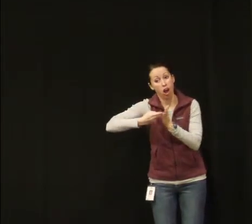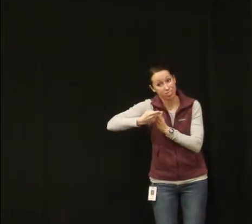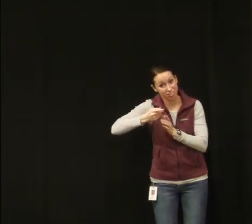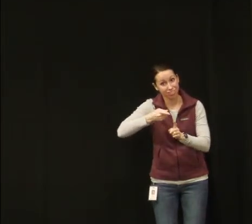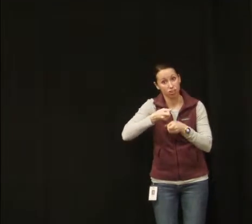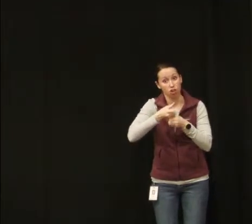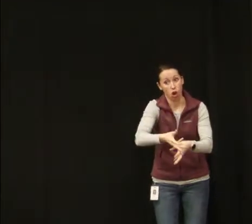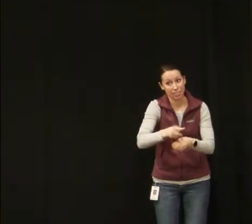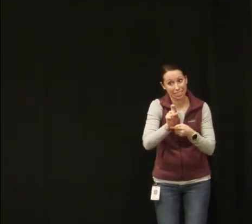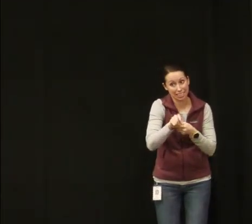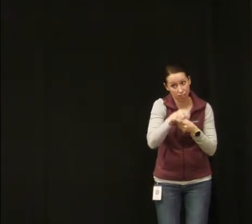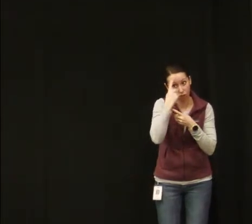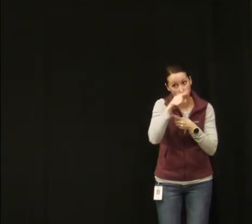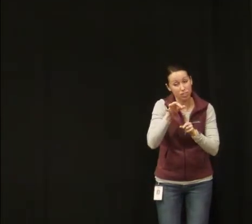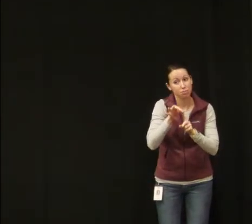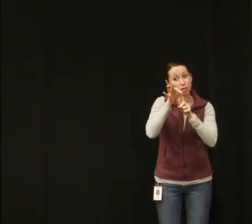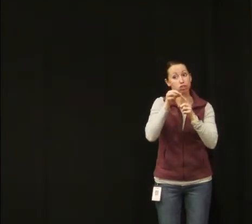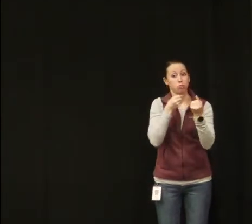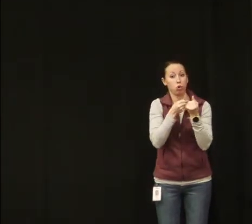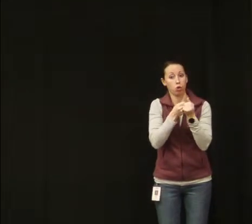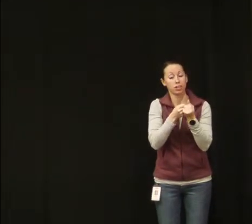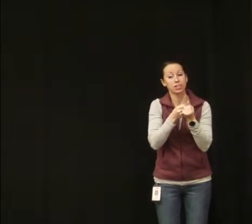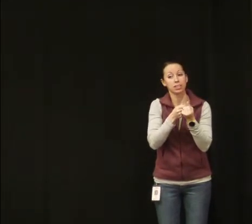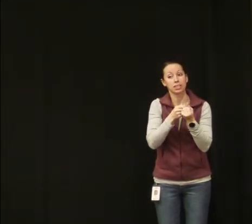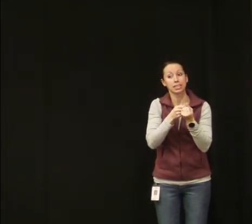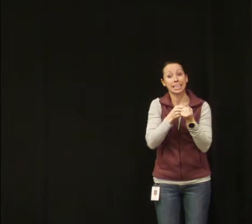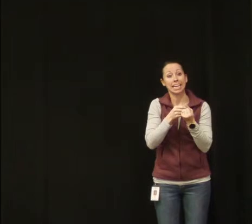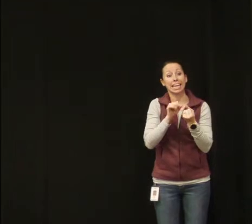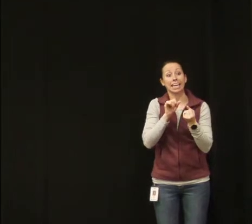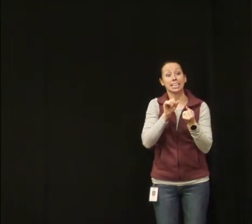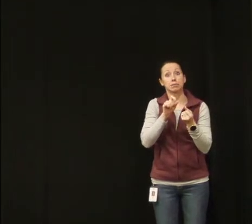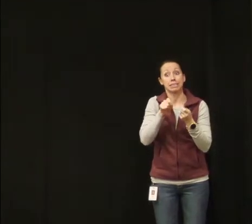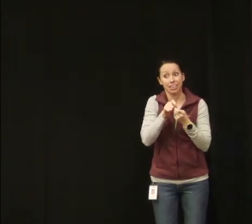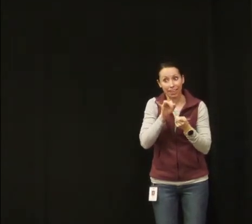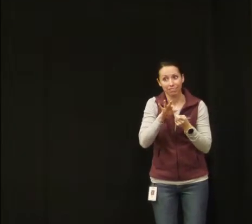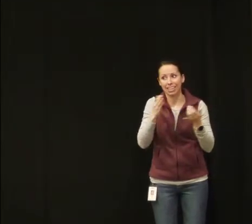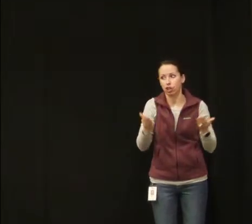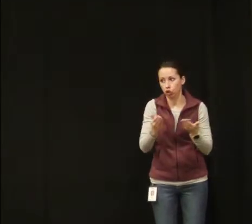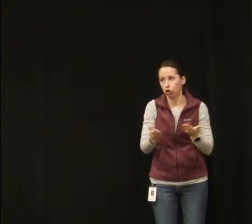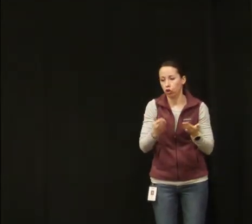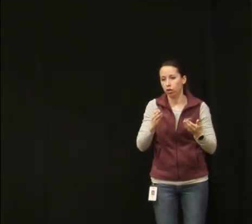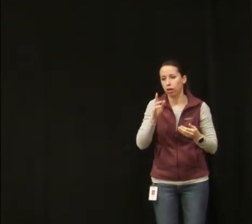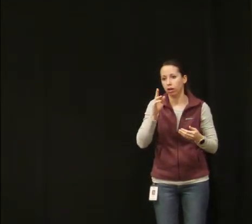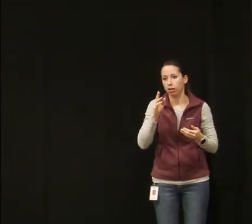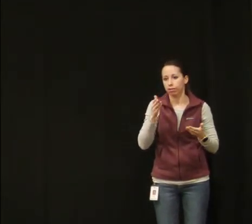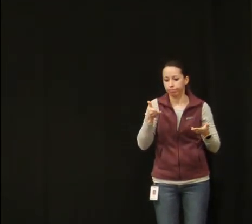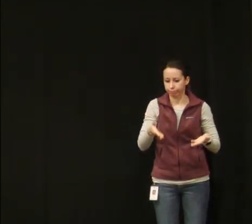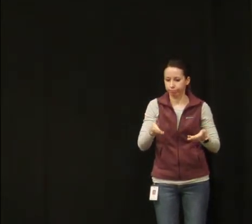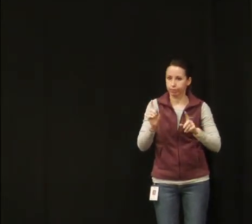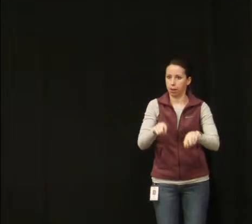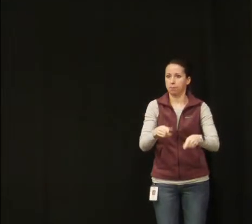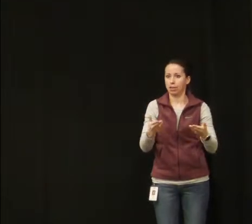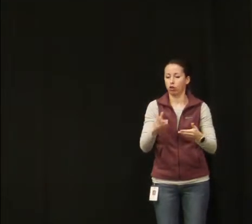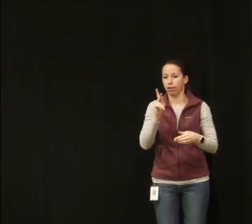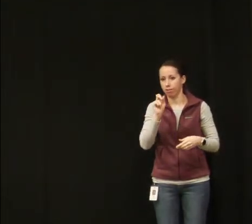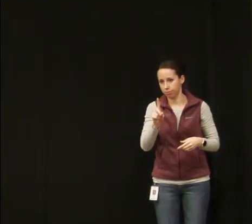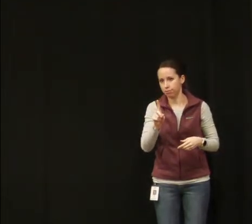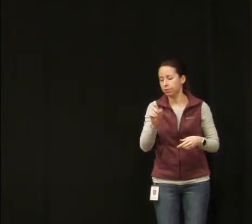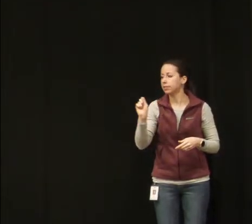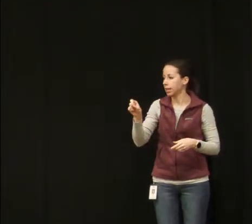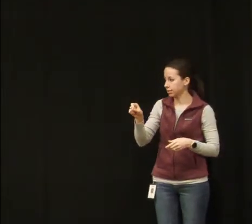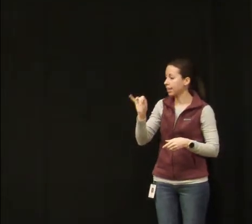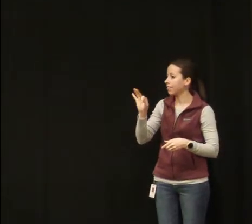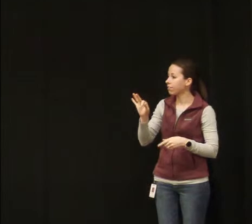need for the specialized support, particularly with the. Right. So the hearing loss is impacting